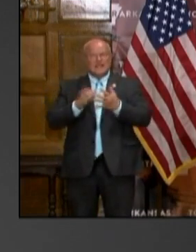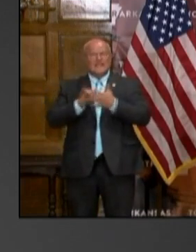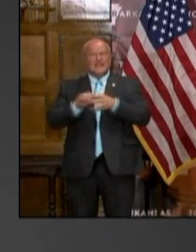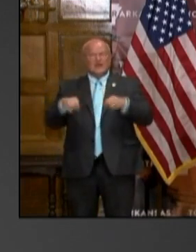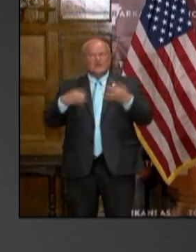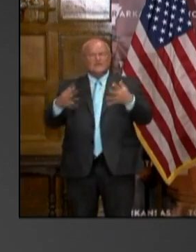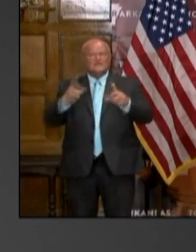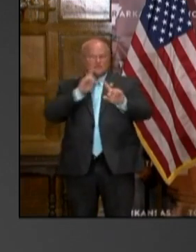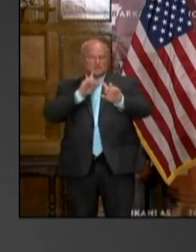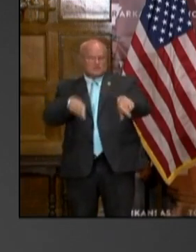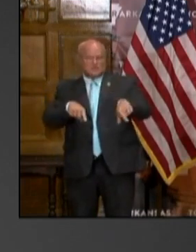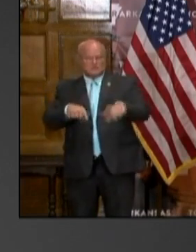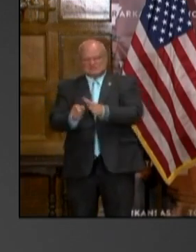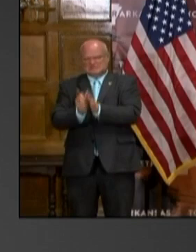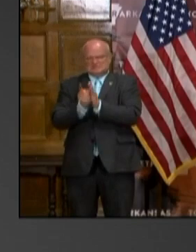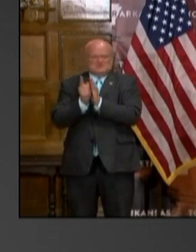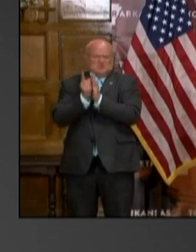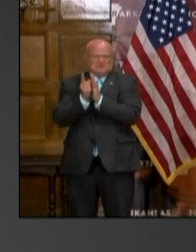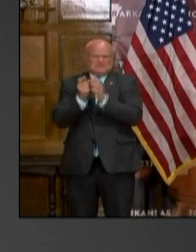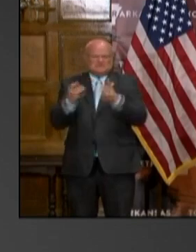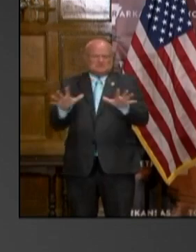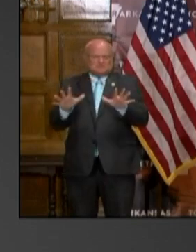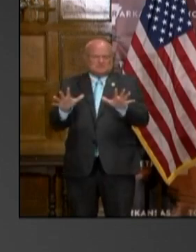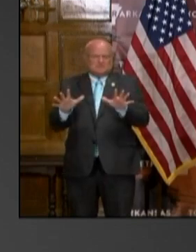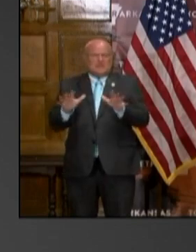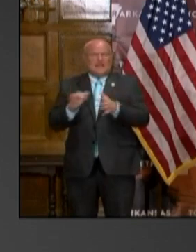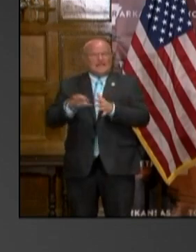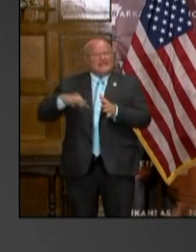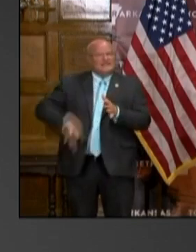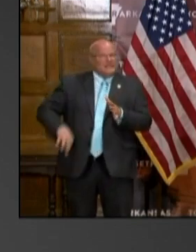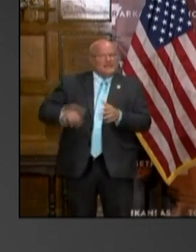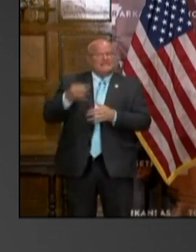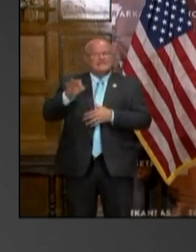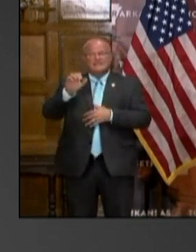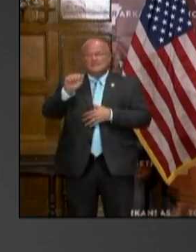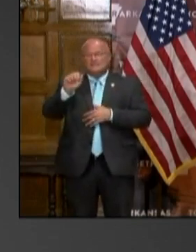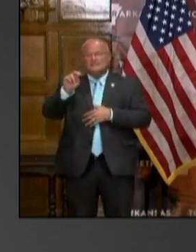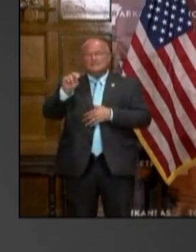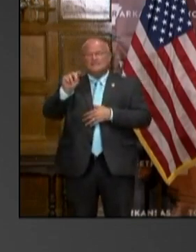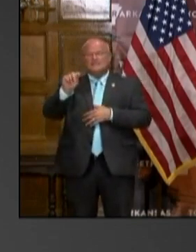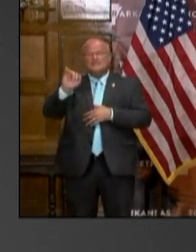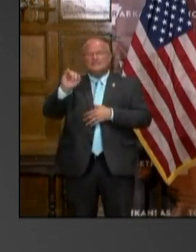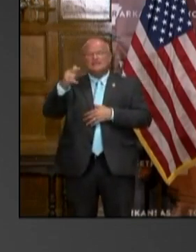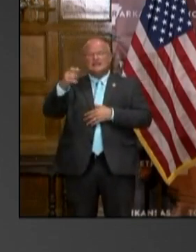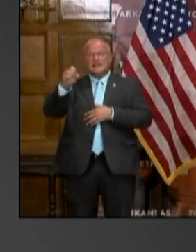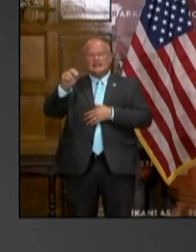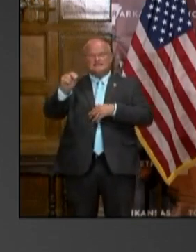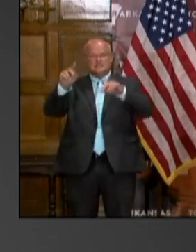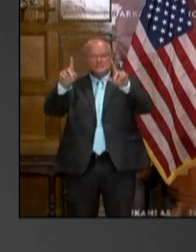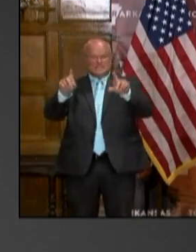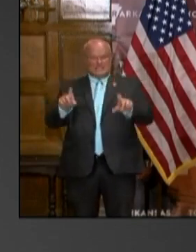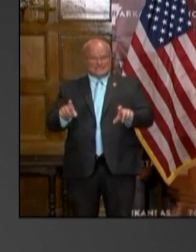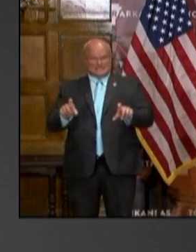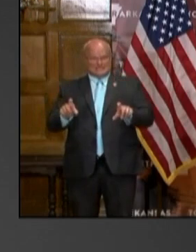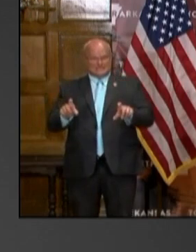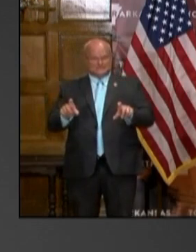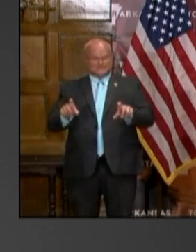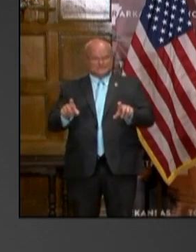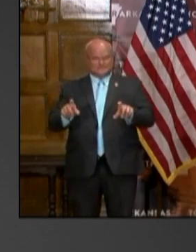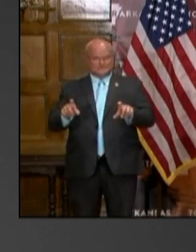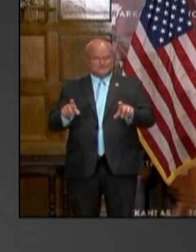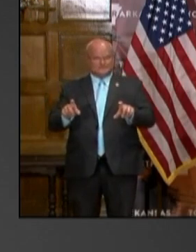test within minutes. And that's the advantage of the antigen test. And I